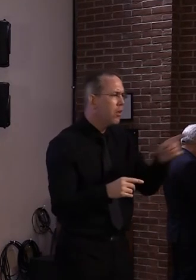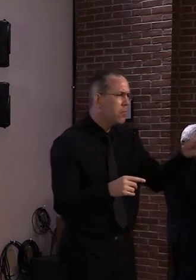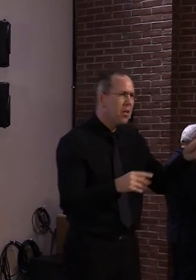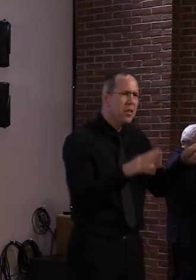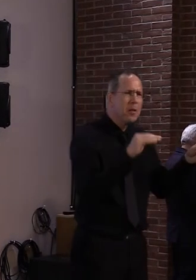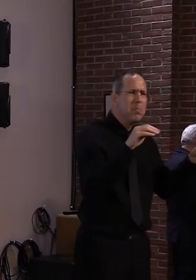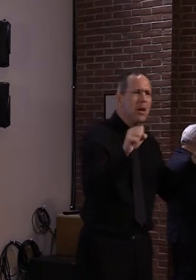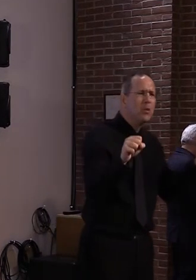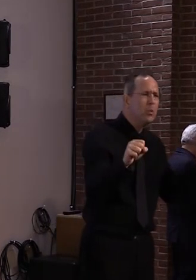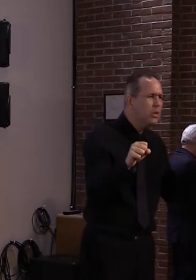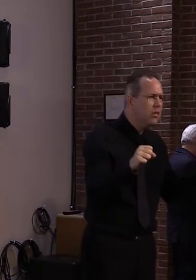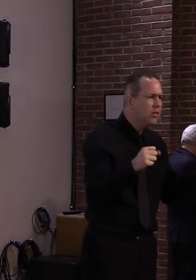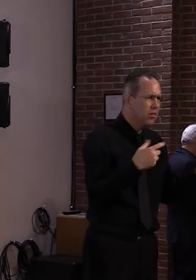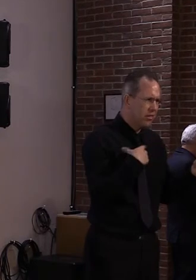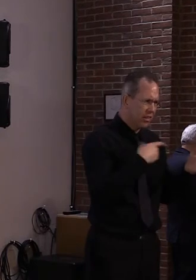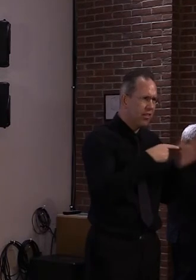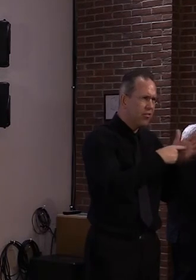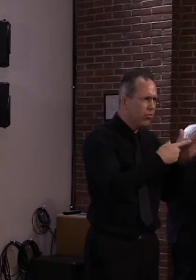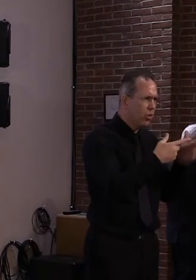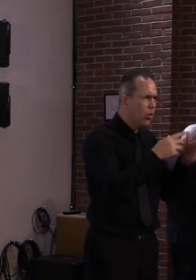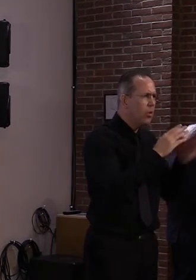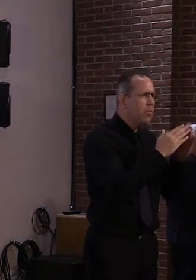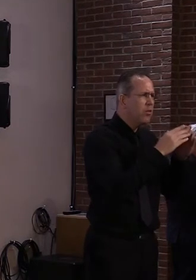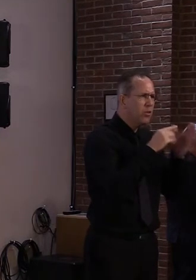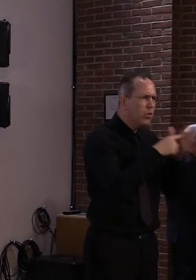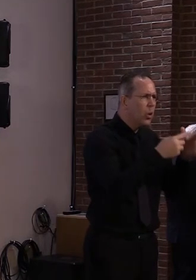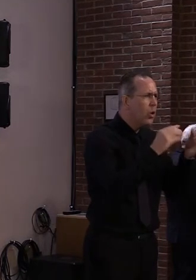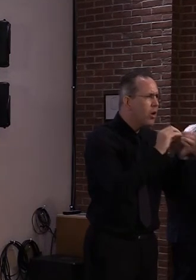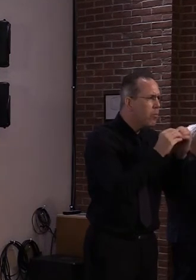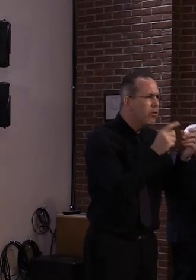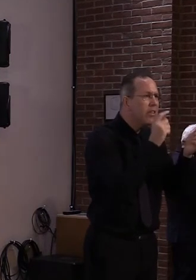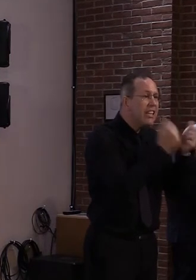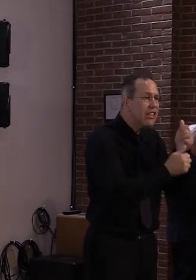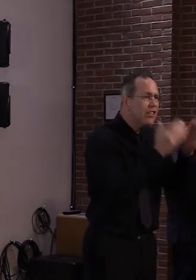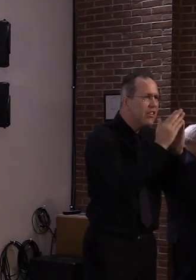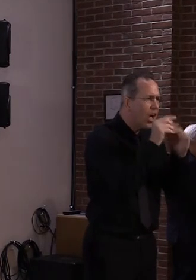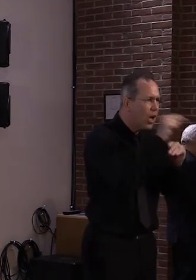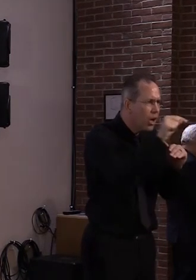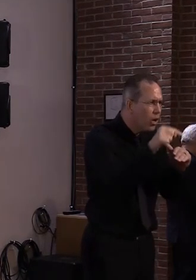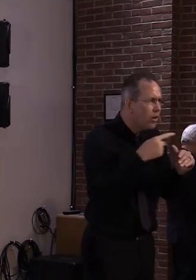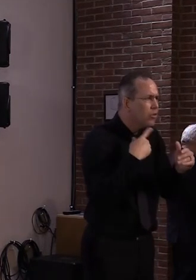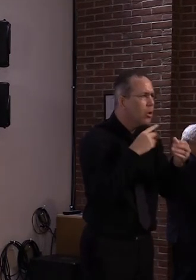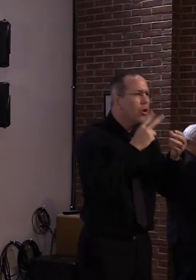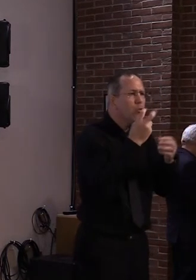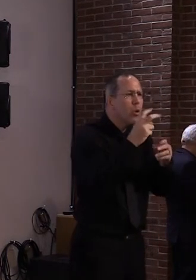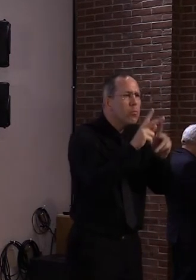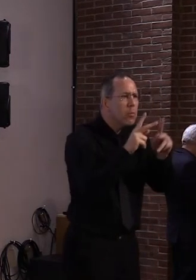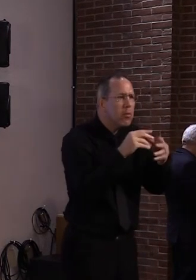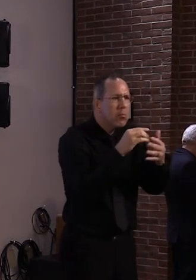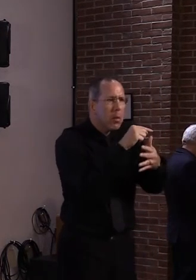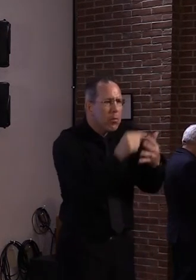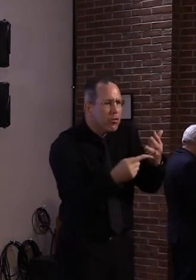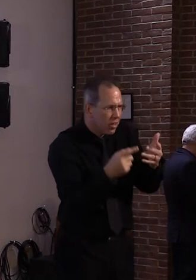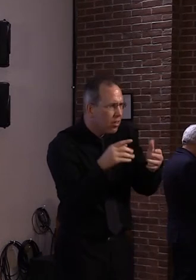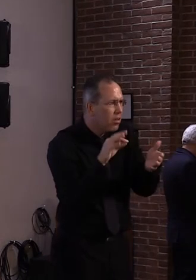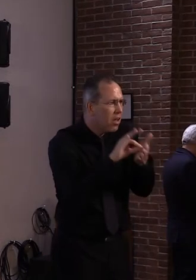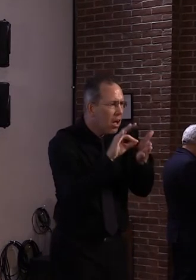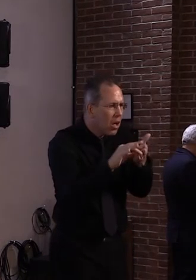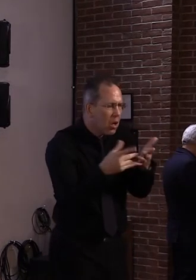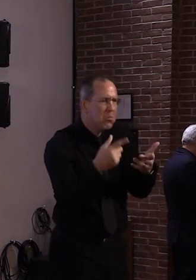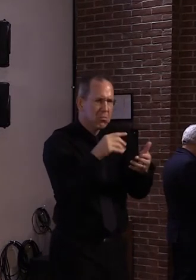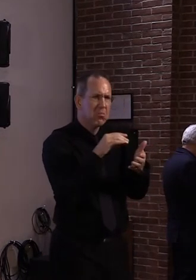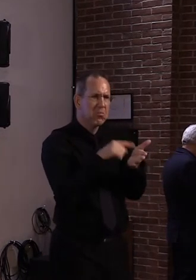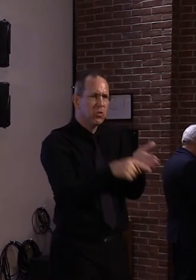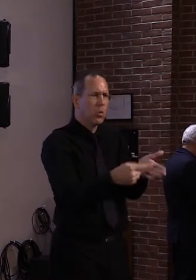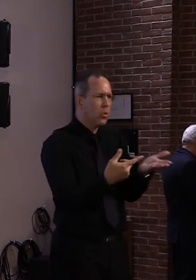you know, a few hundred. Sure. So if they're able to put out information on how many tests have been out in a town of,